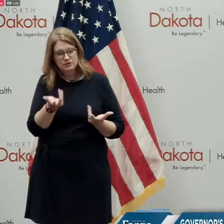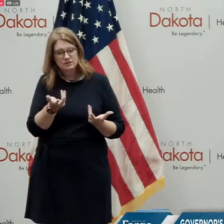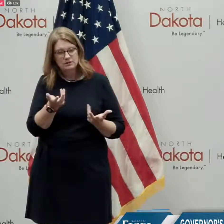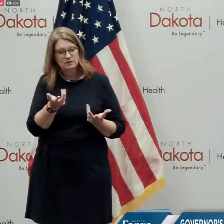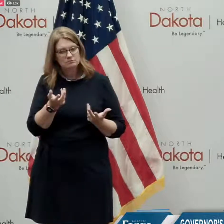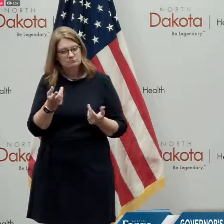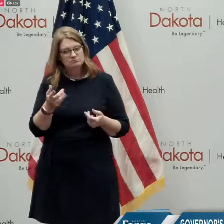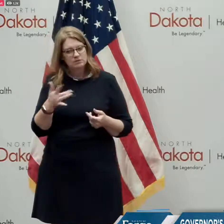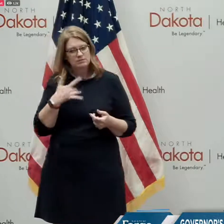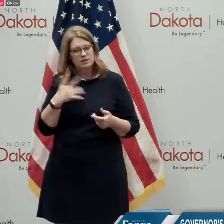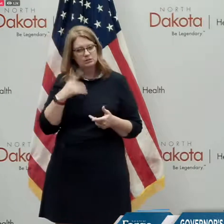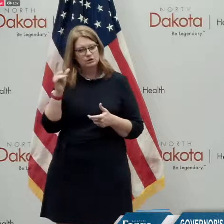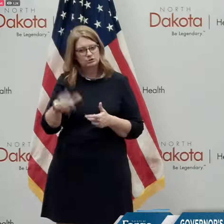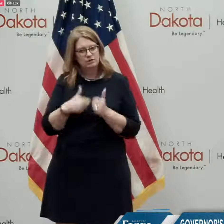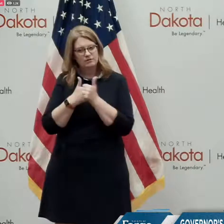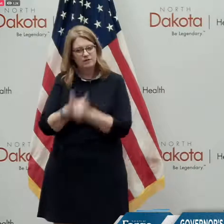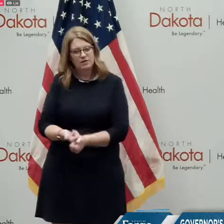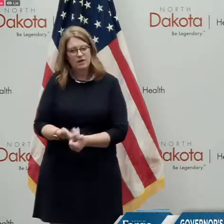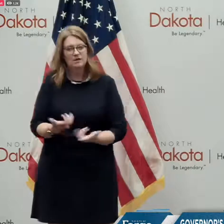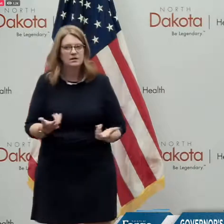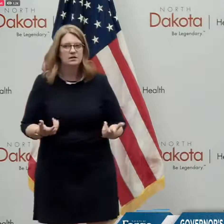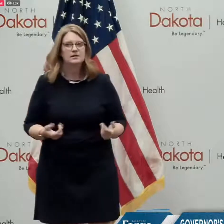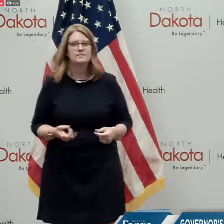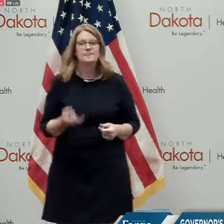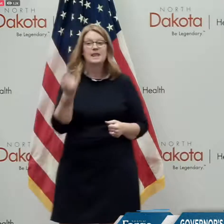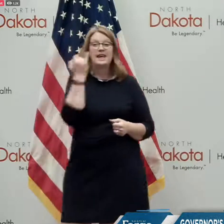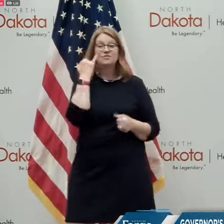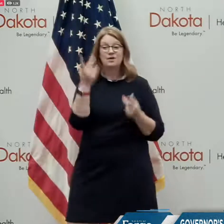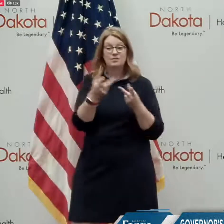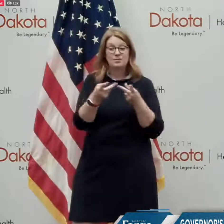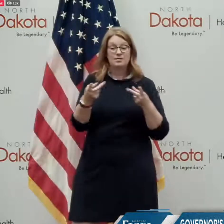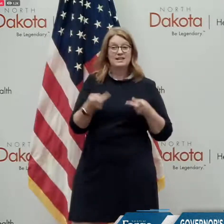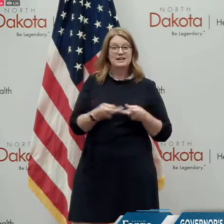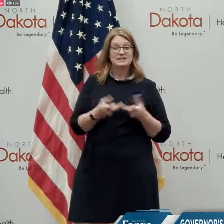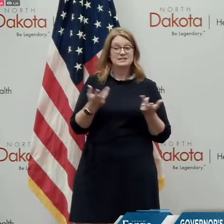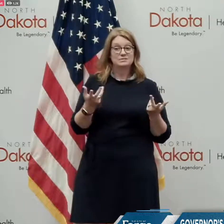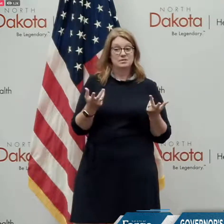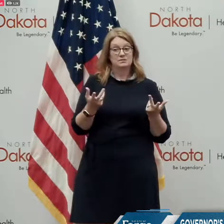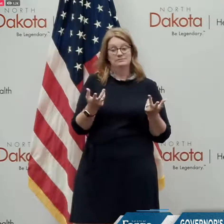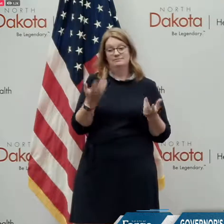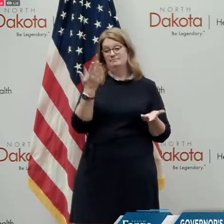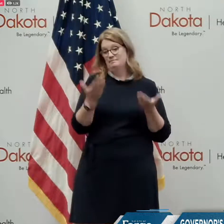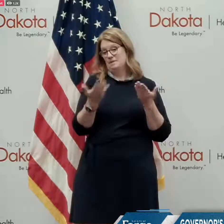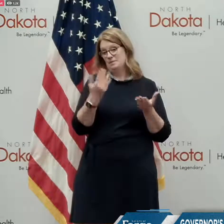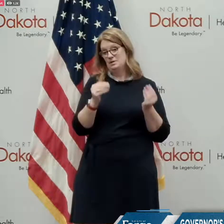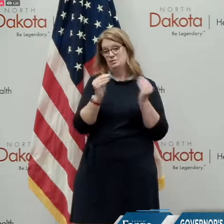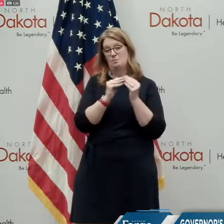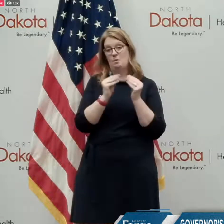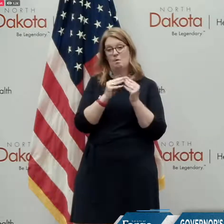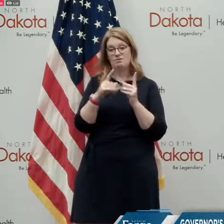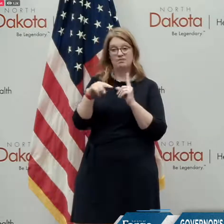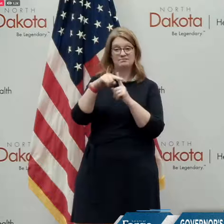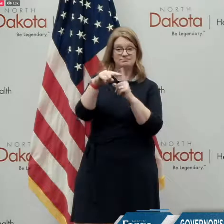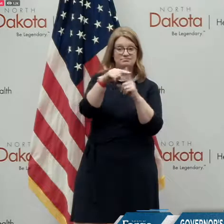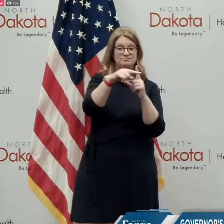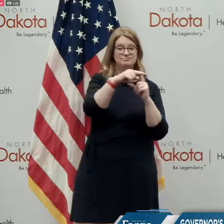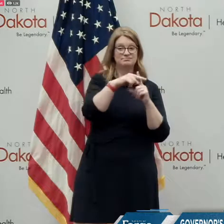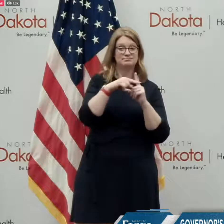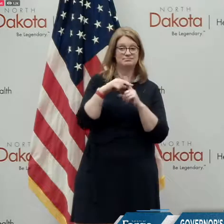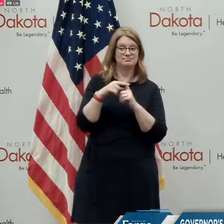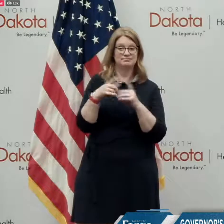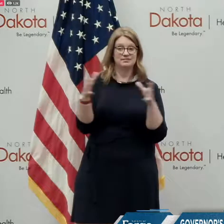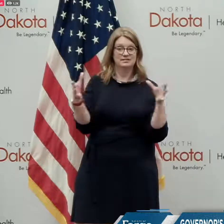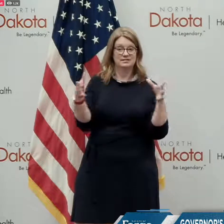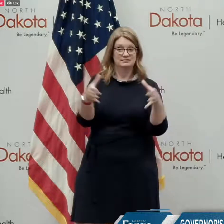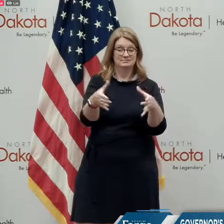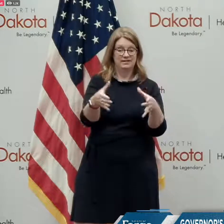should all do. But if we've got places where we've got higher prevalence, not just in absolute cases, but in higher